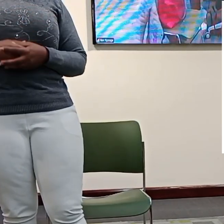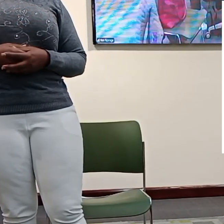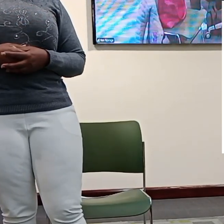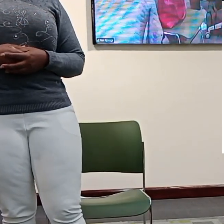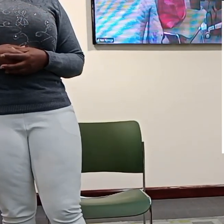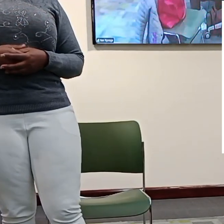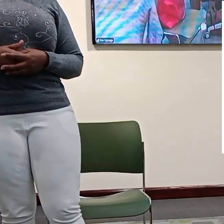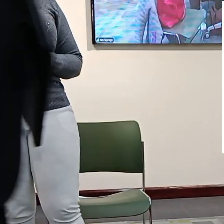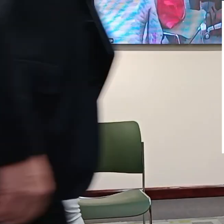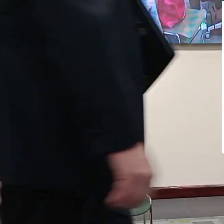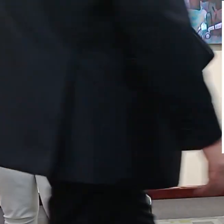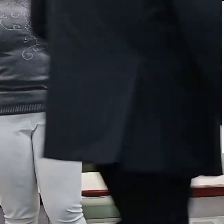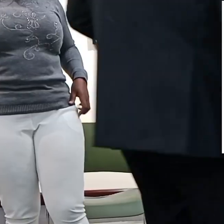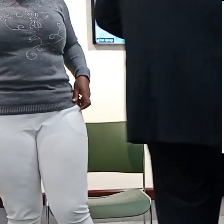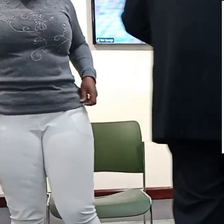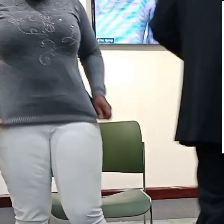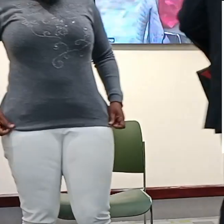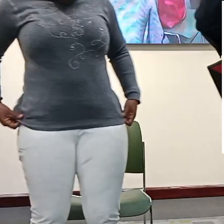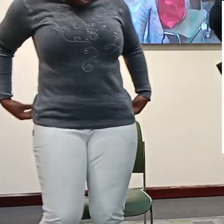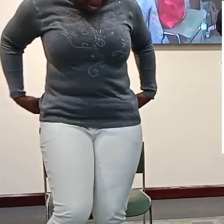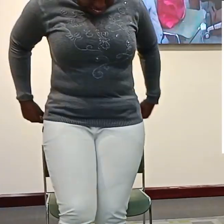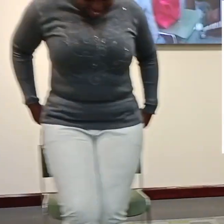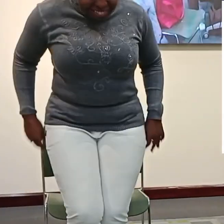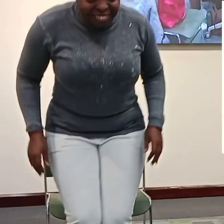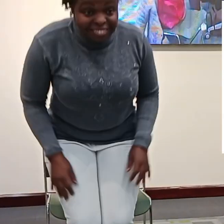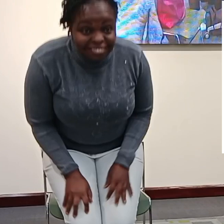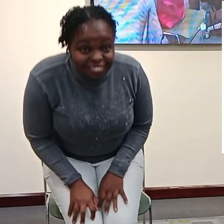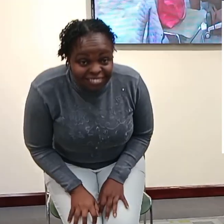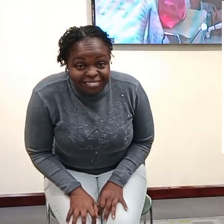Thank you very much. Thank you.